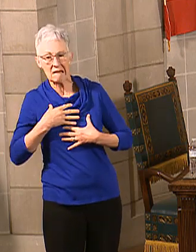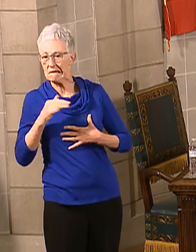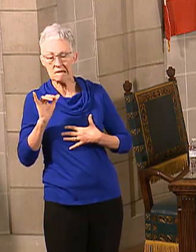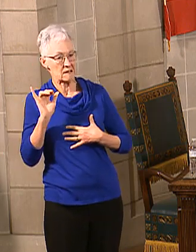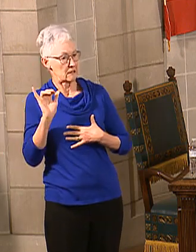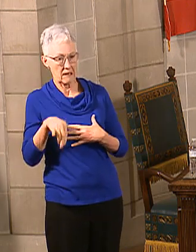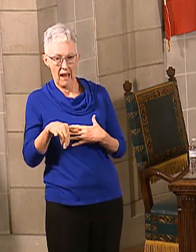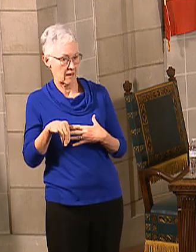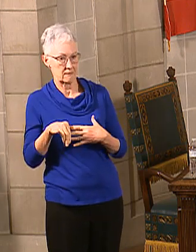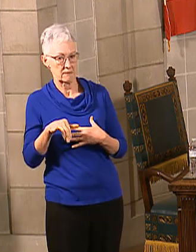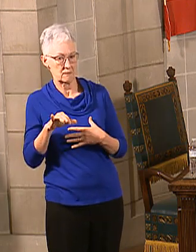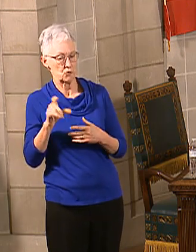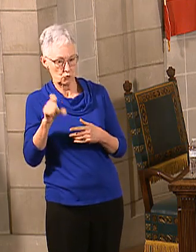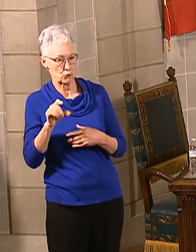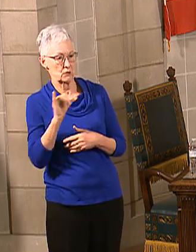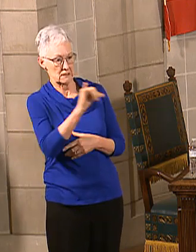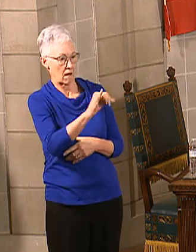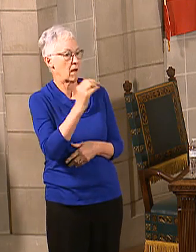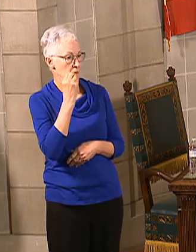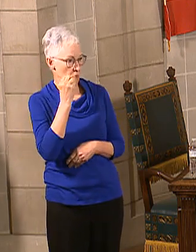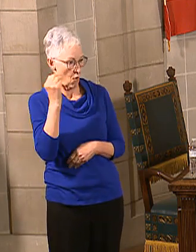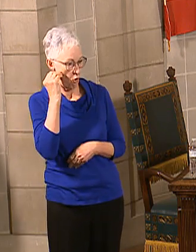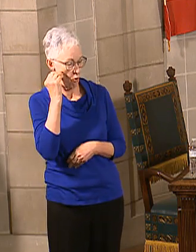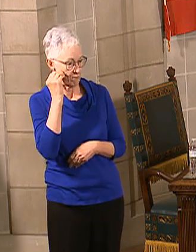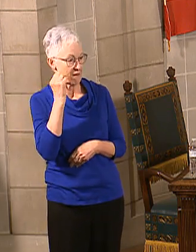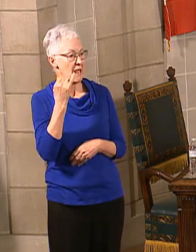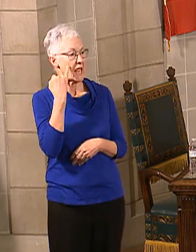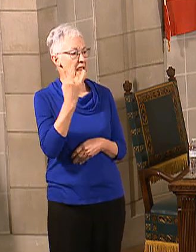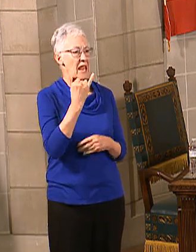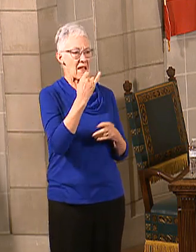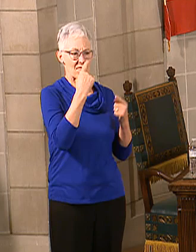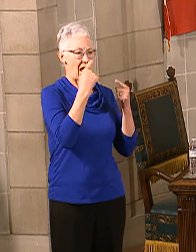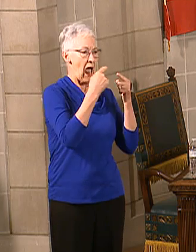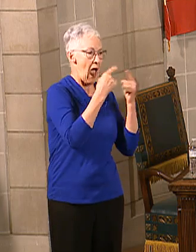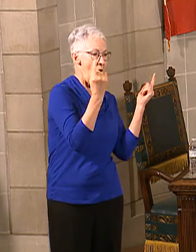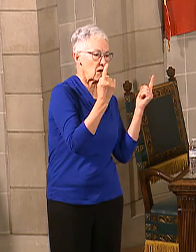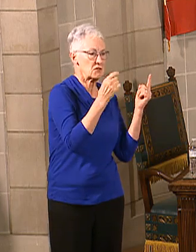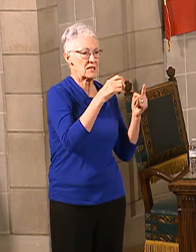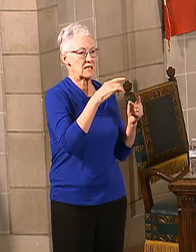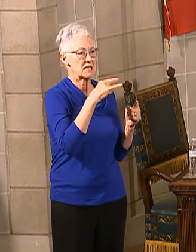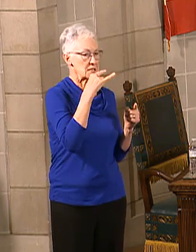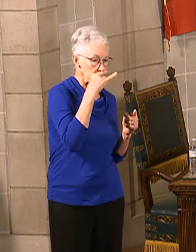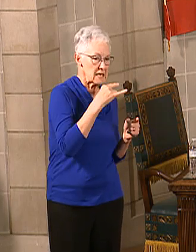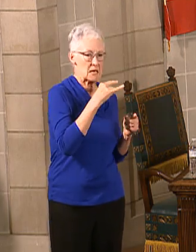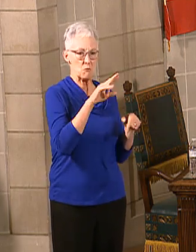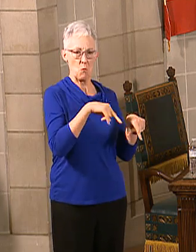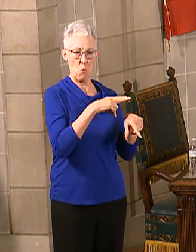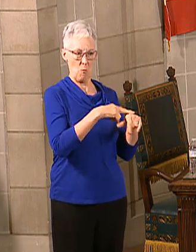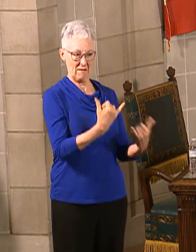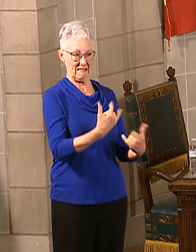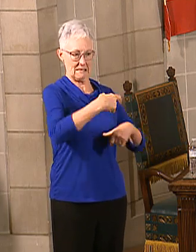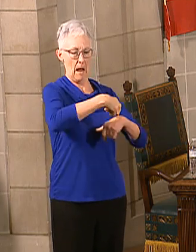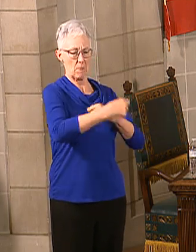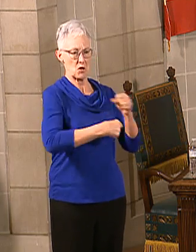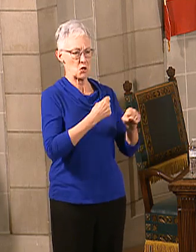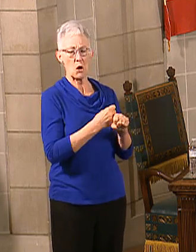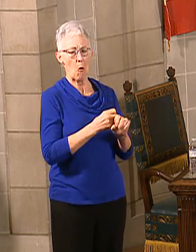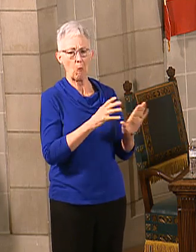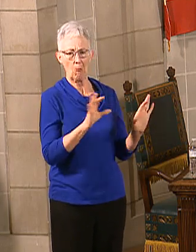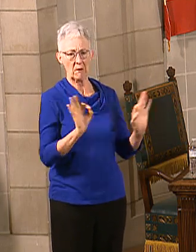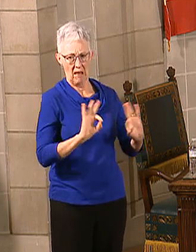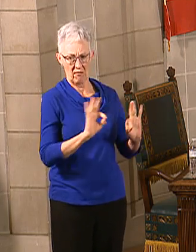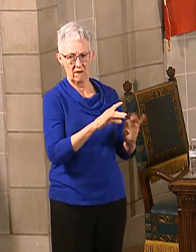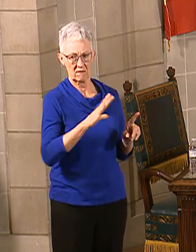shortness of breath, that fever, if you have those type of symptoms, not only do you need to stay home, but everybody in your